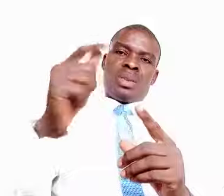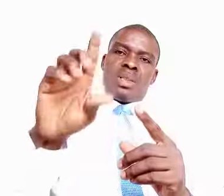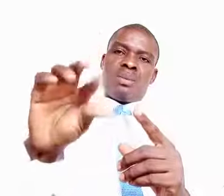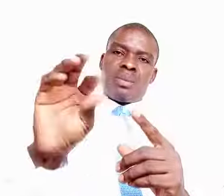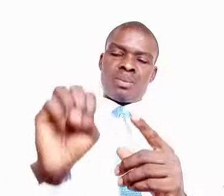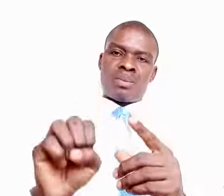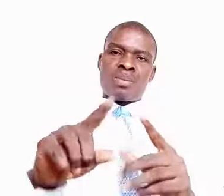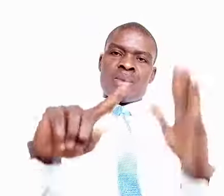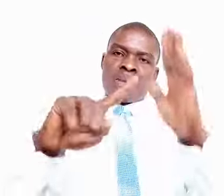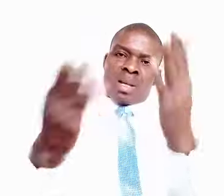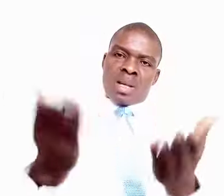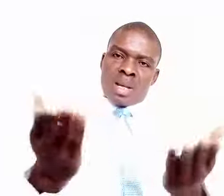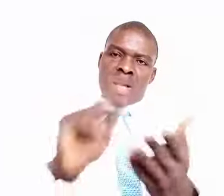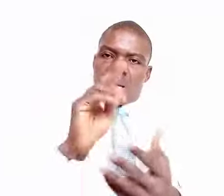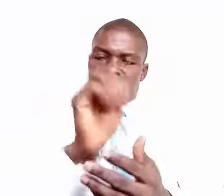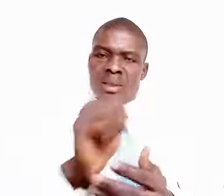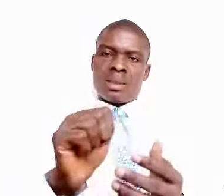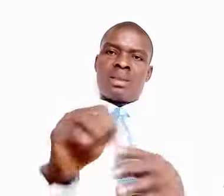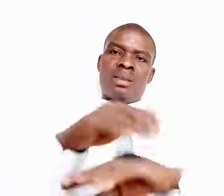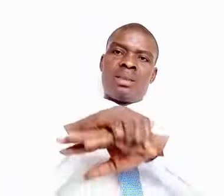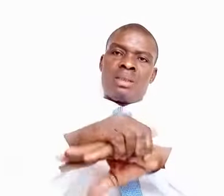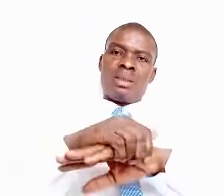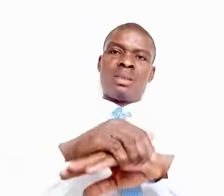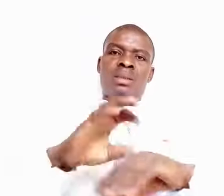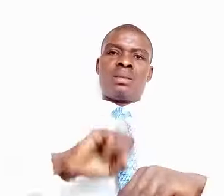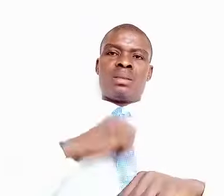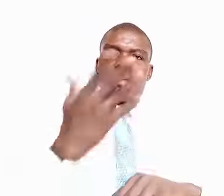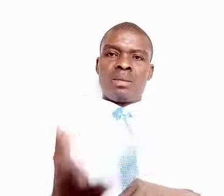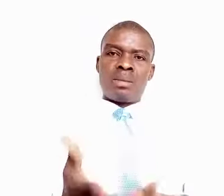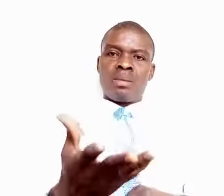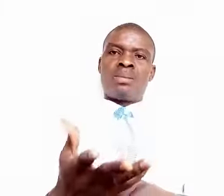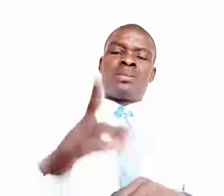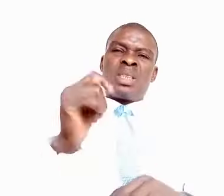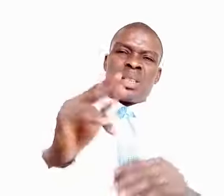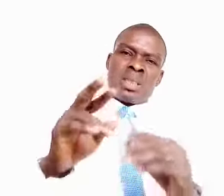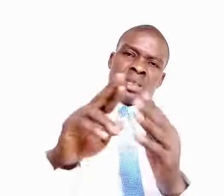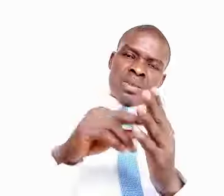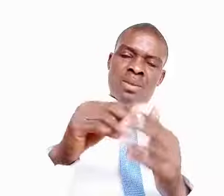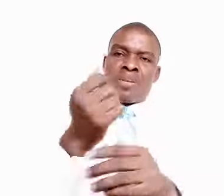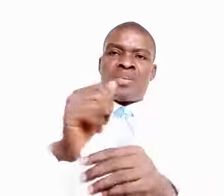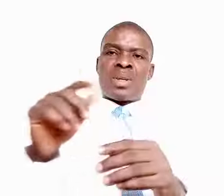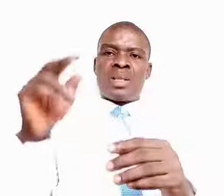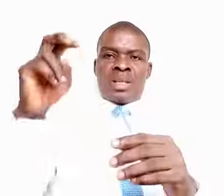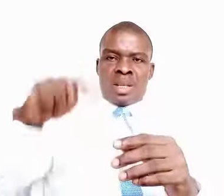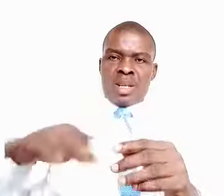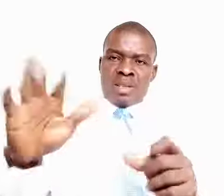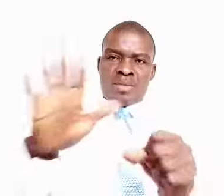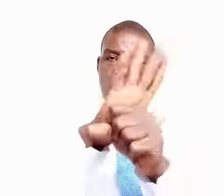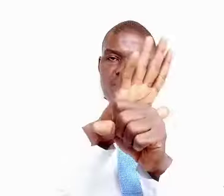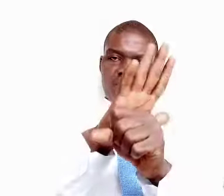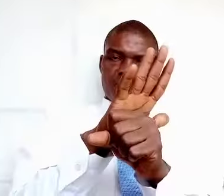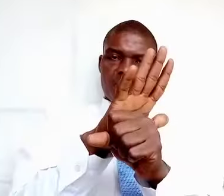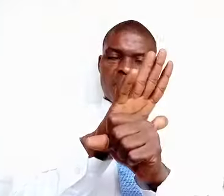Here are the standard feet in English poetry. The wrinkled sea beneath me. In the above line